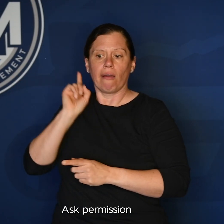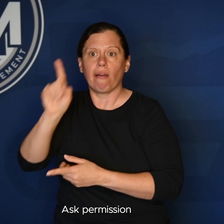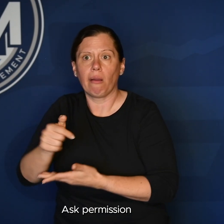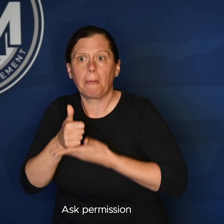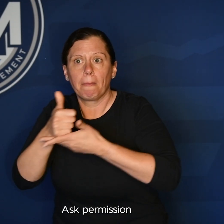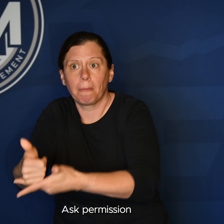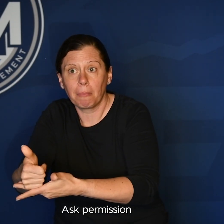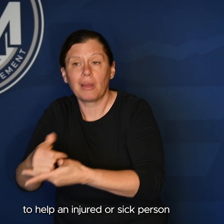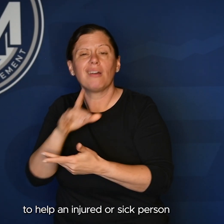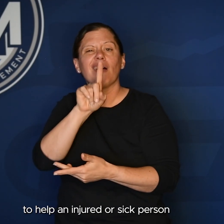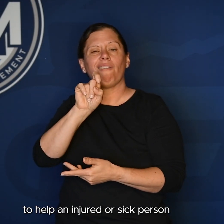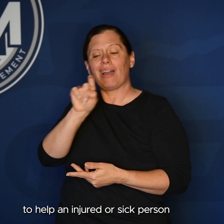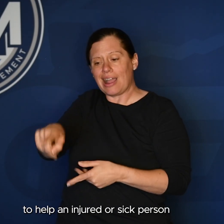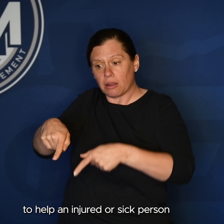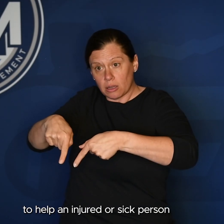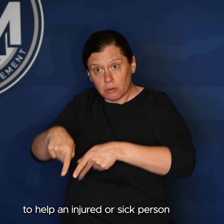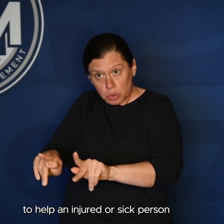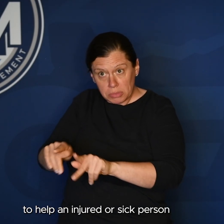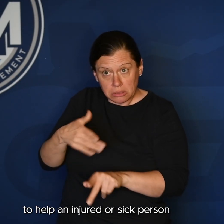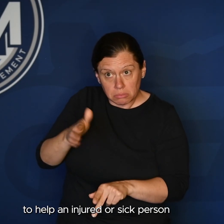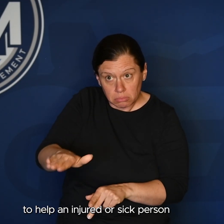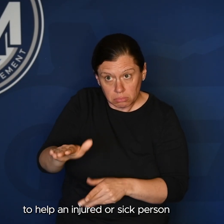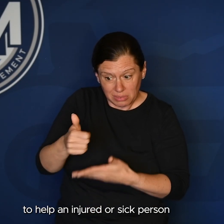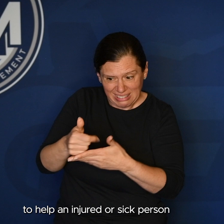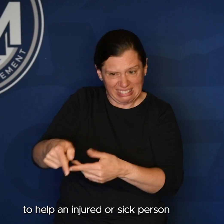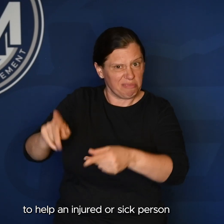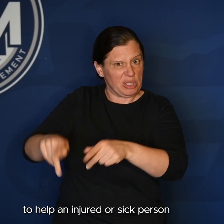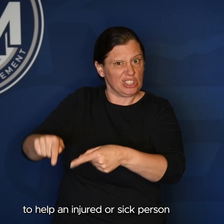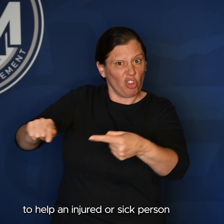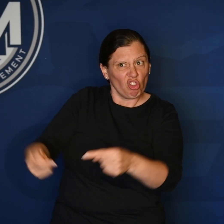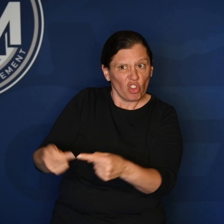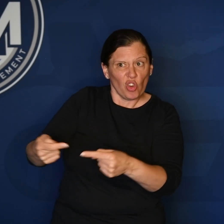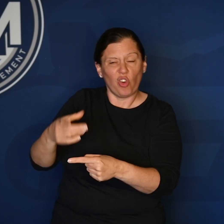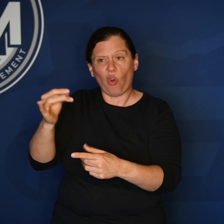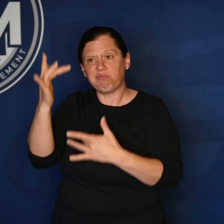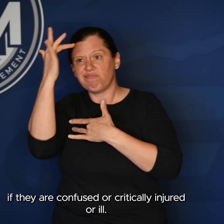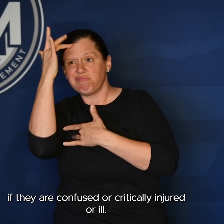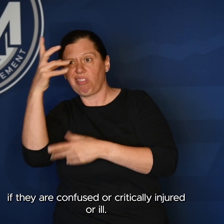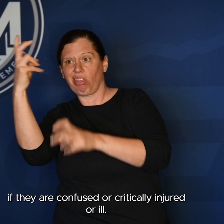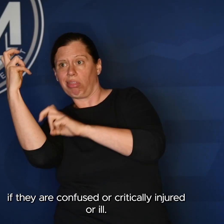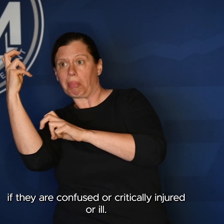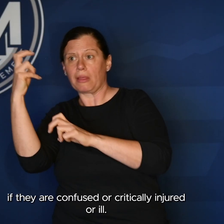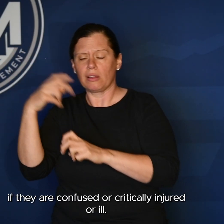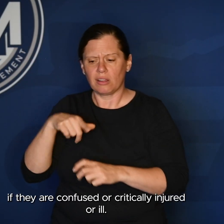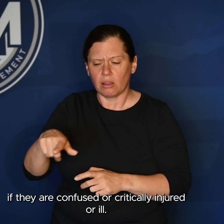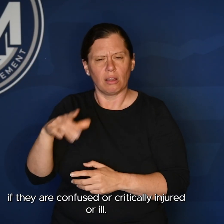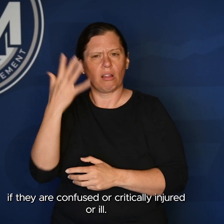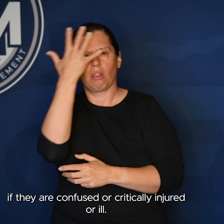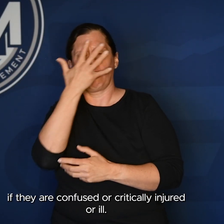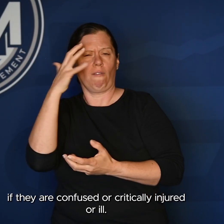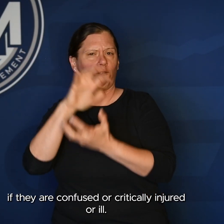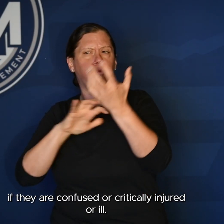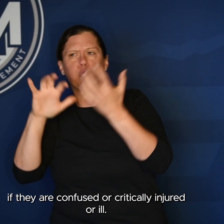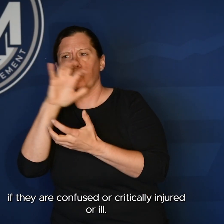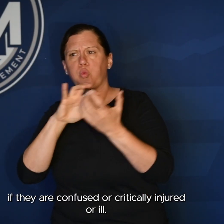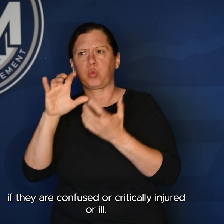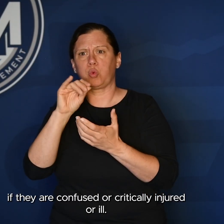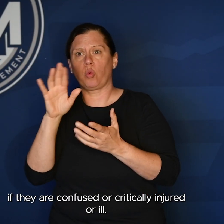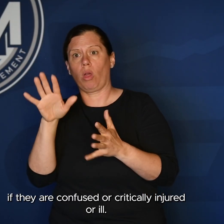Ask permission to help an injured or sick person. If they are confused or critically injured or ill,